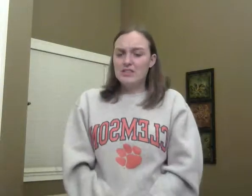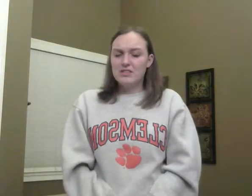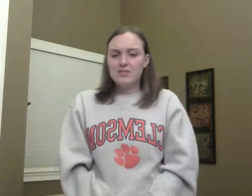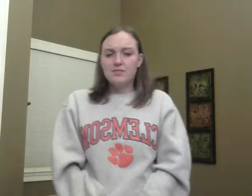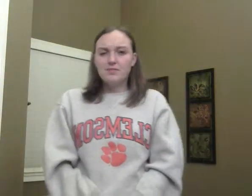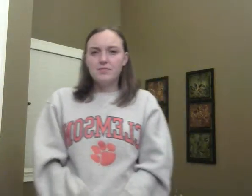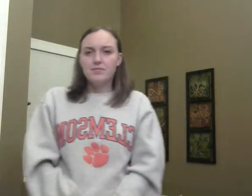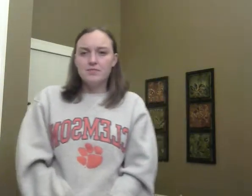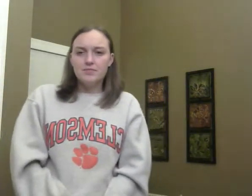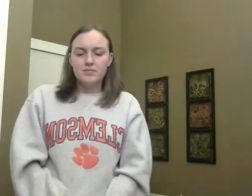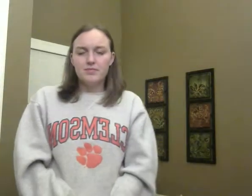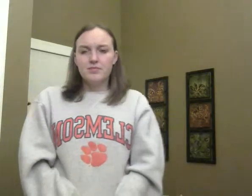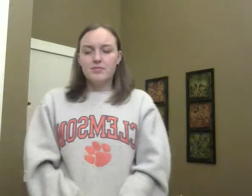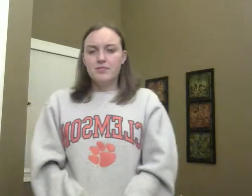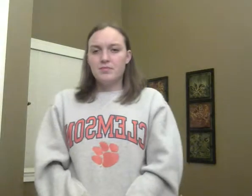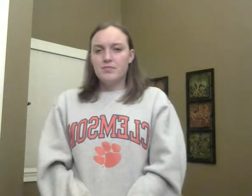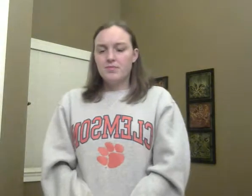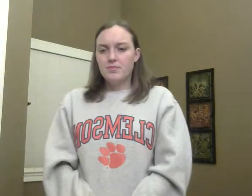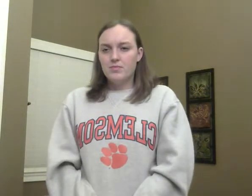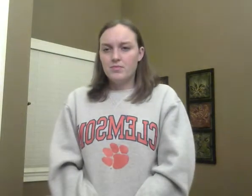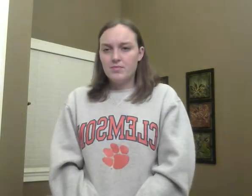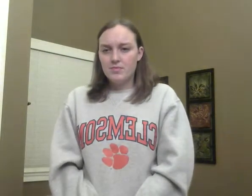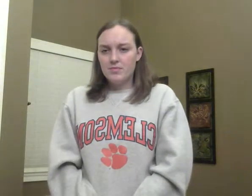view here. Well, on